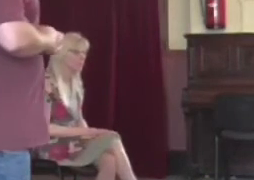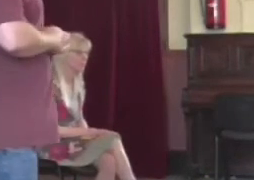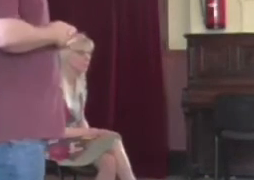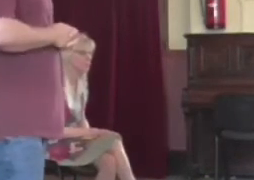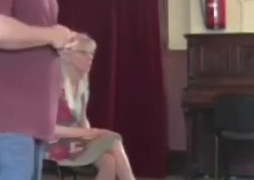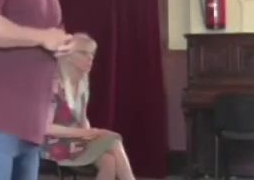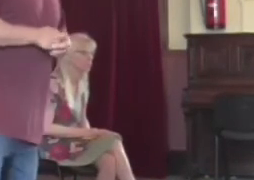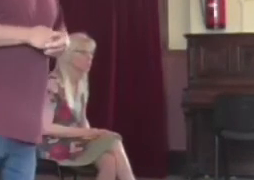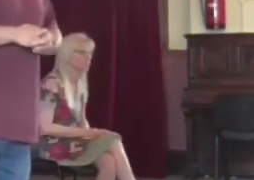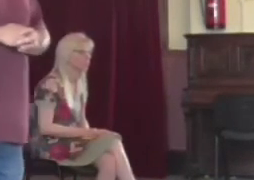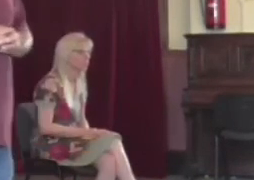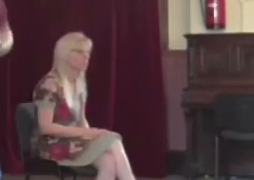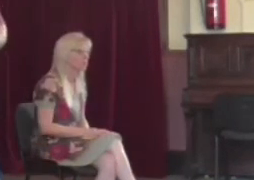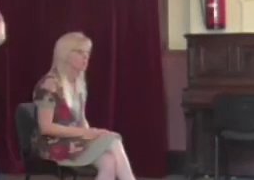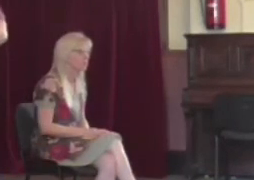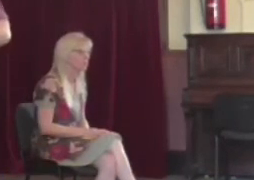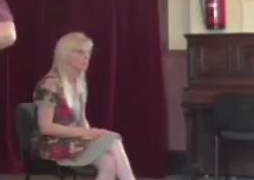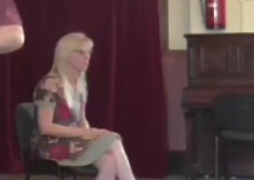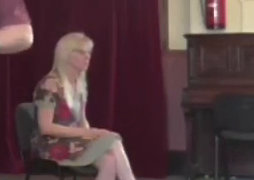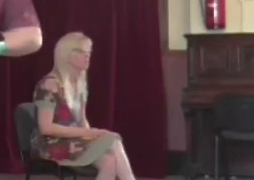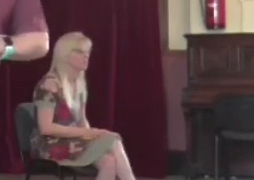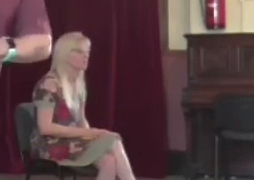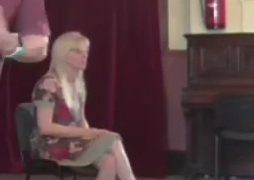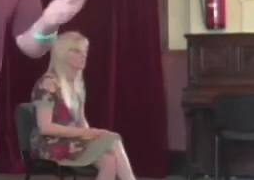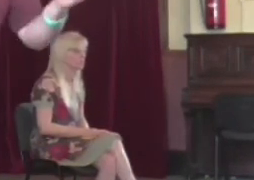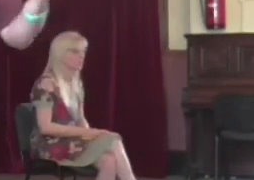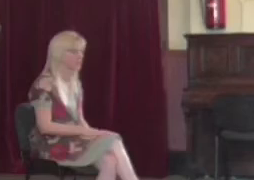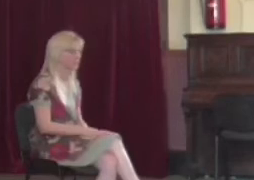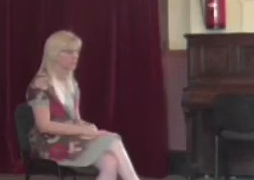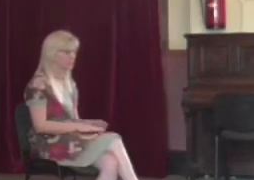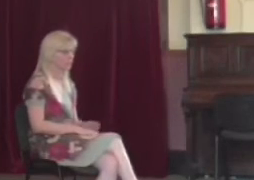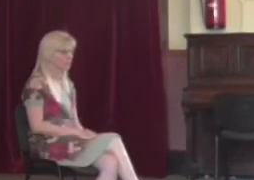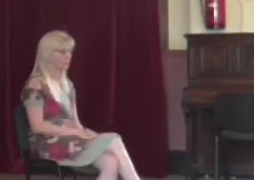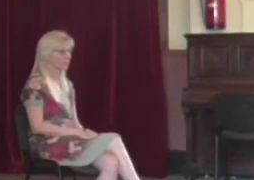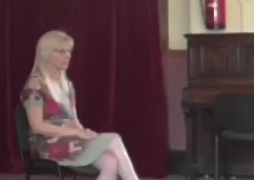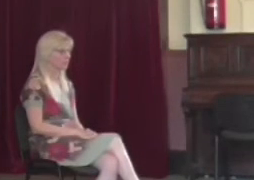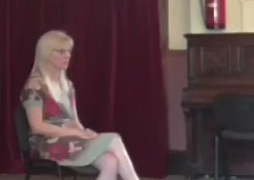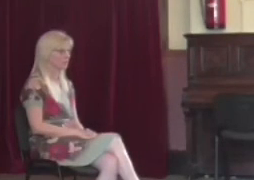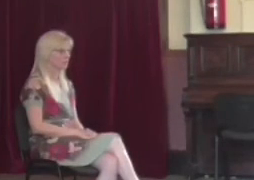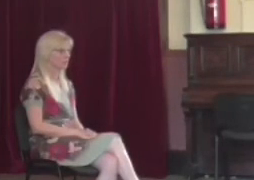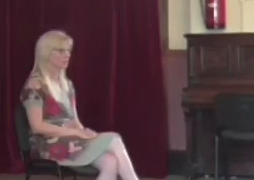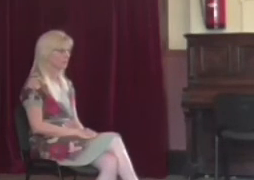to your colleagues, I was at church on Sunday. Do you know what? I encountered God.